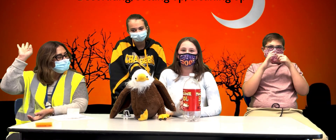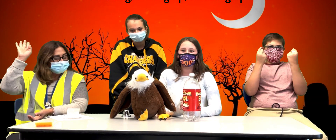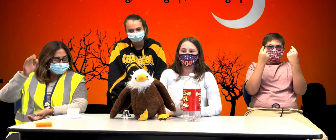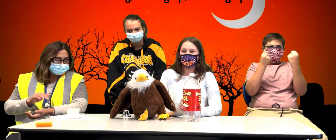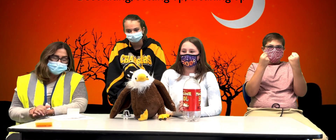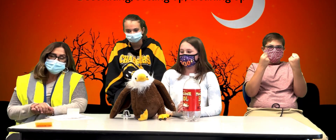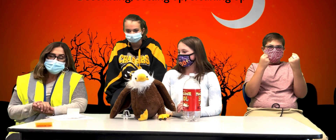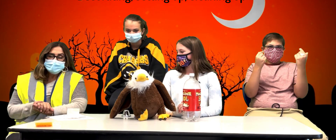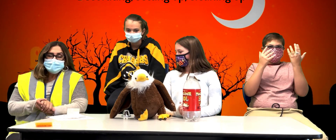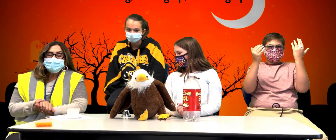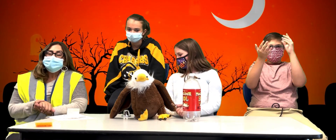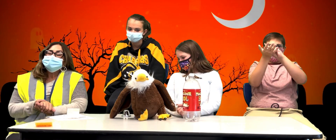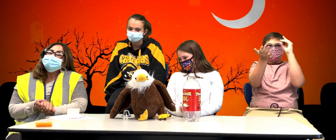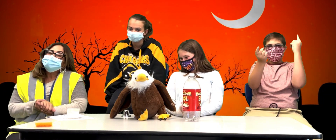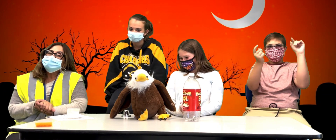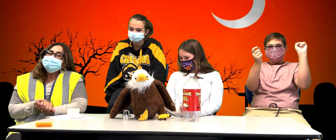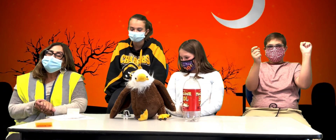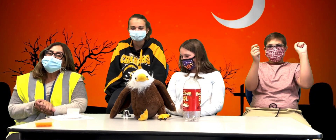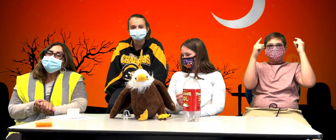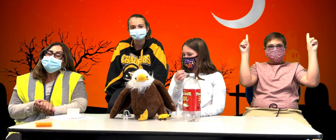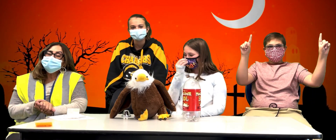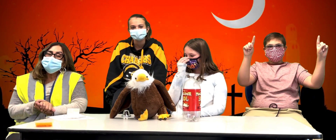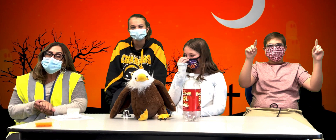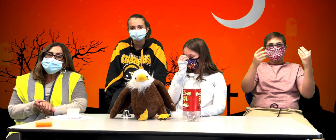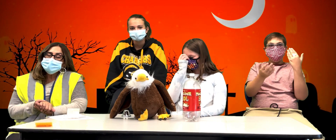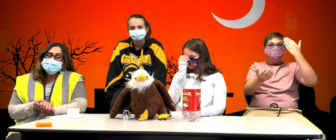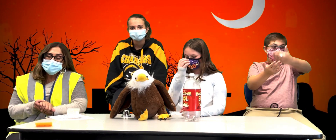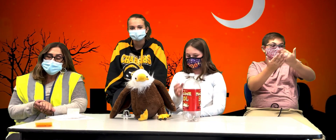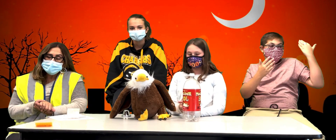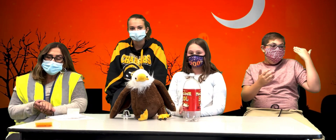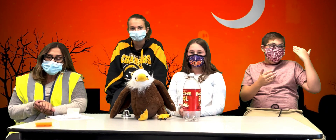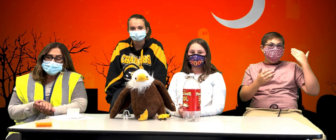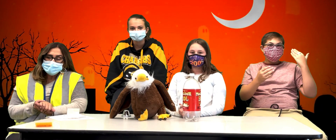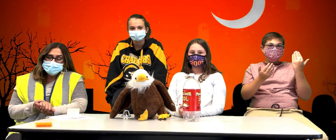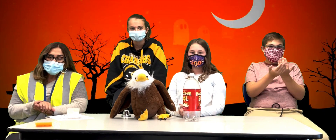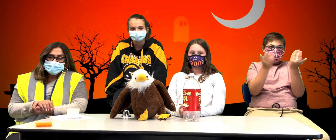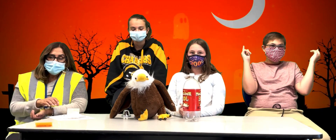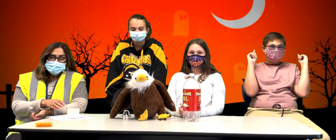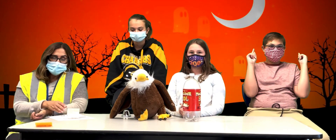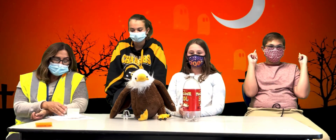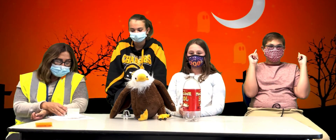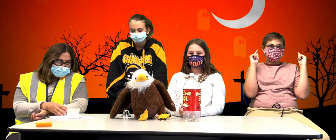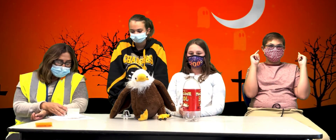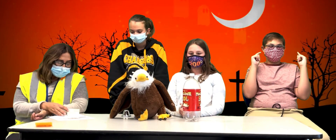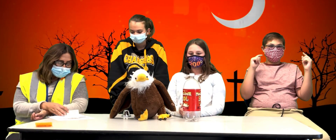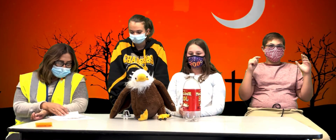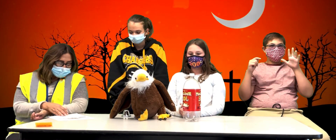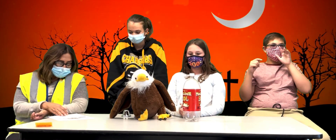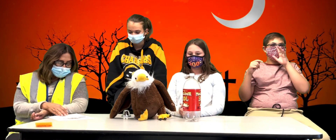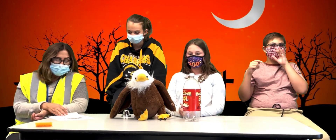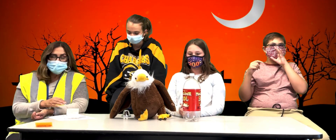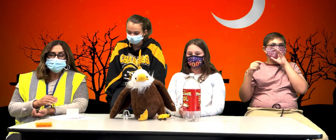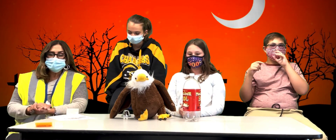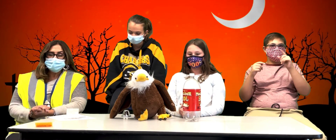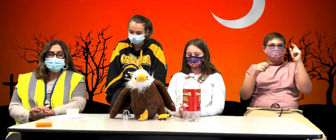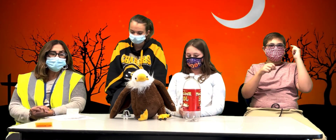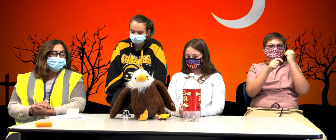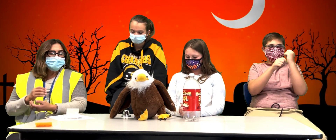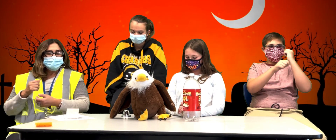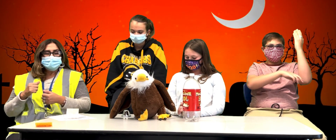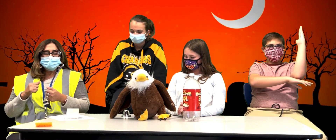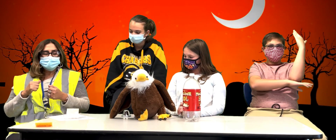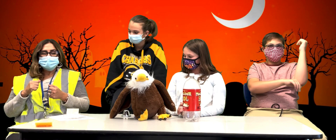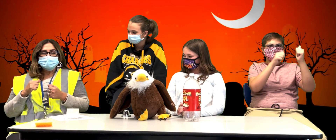And here's Dr. Salas. Good morning, everybody. Speaking of trunk or